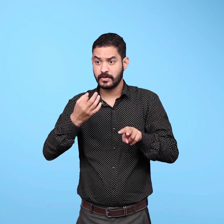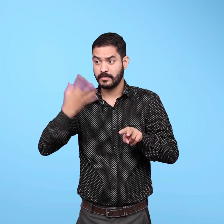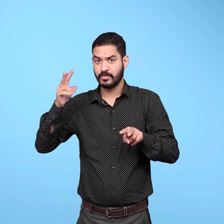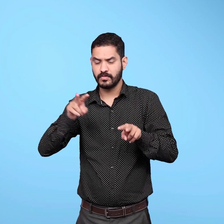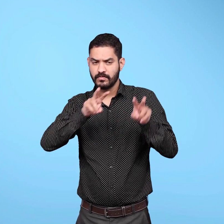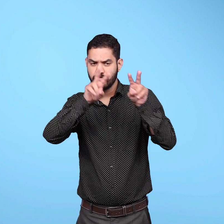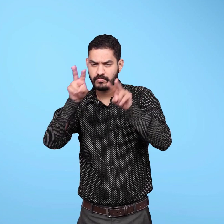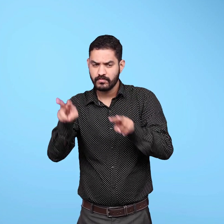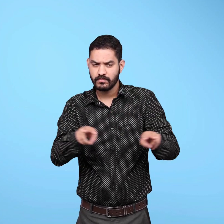official.